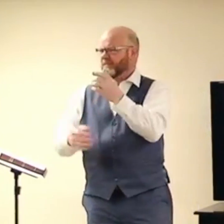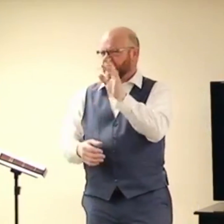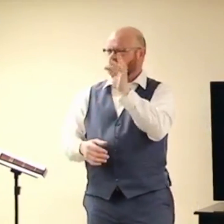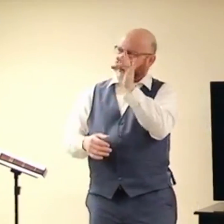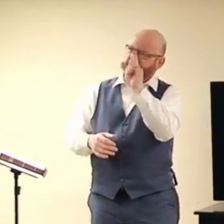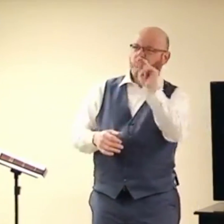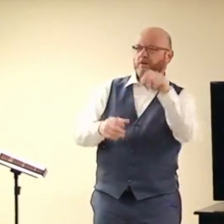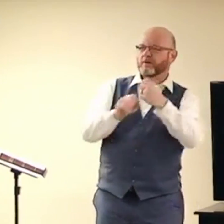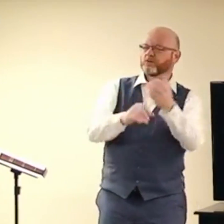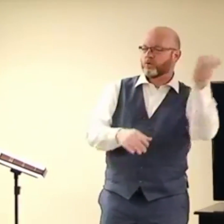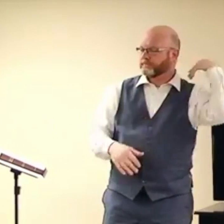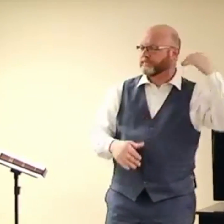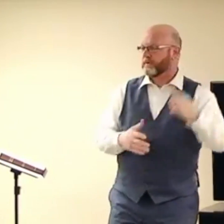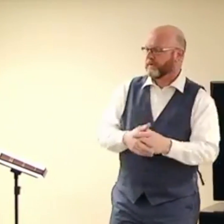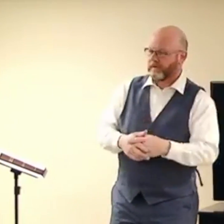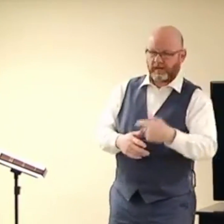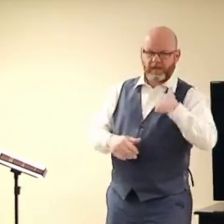It was a while ago.